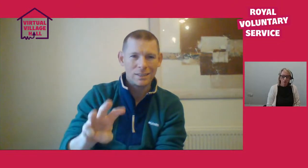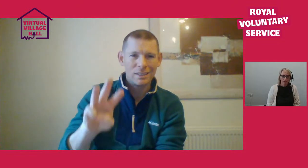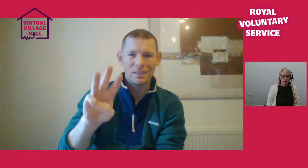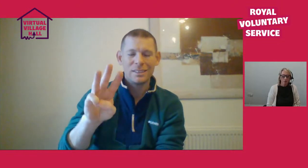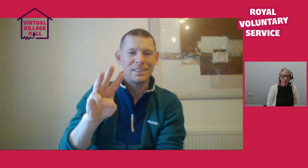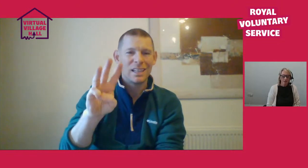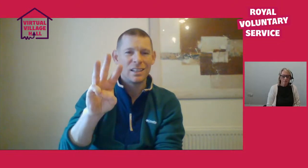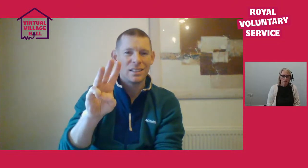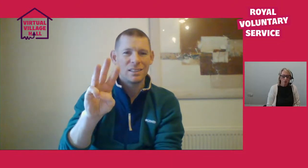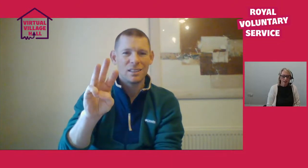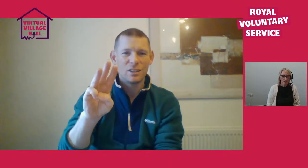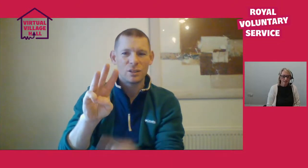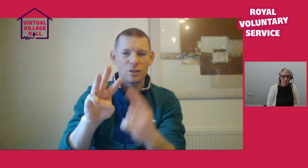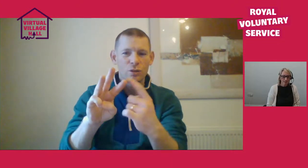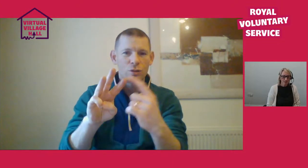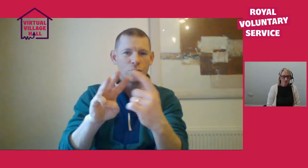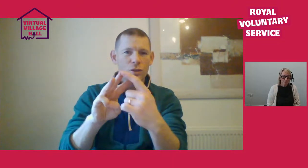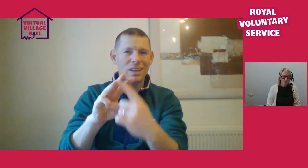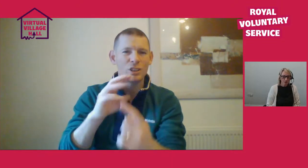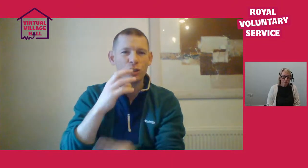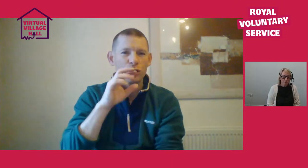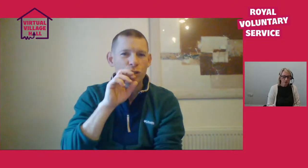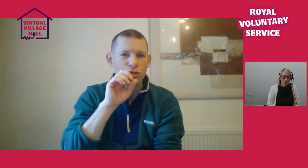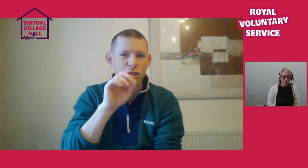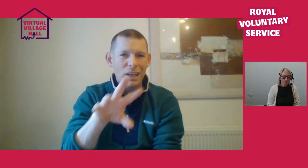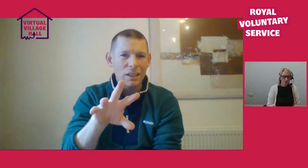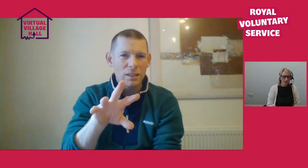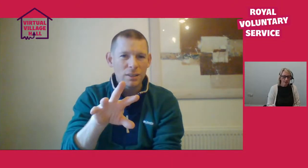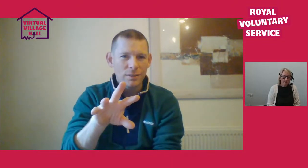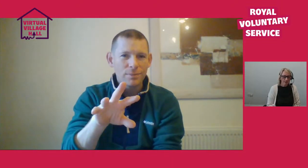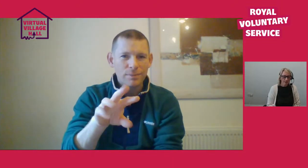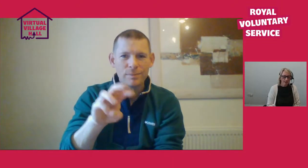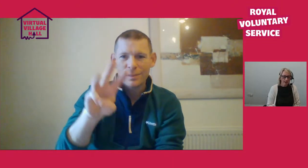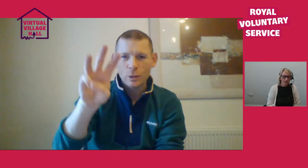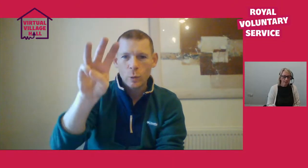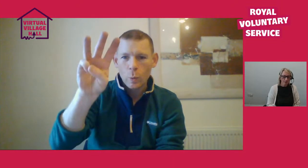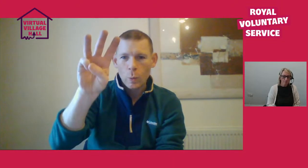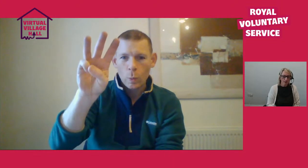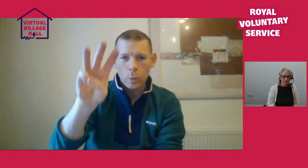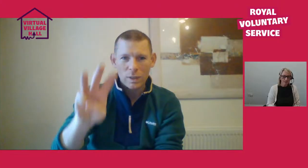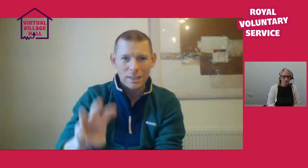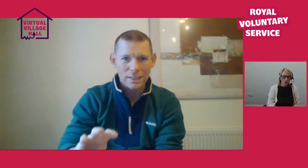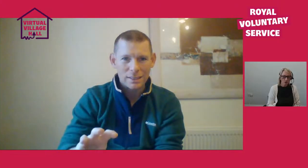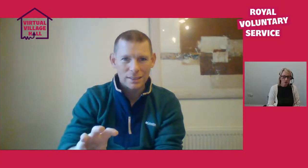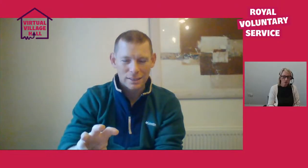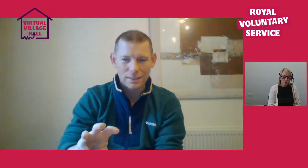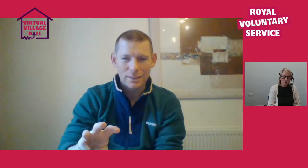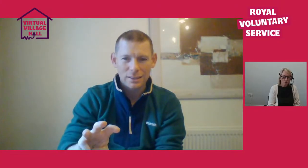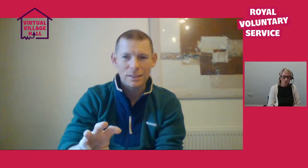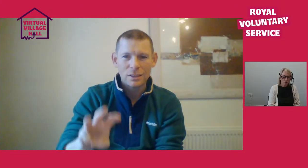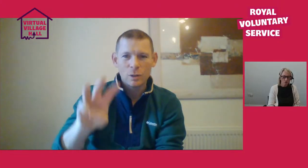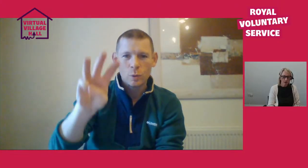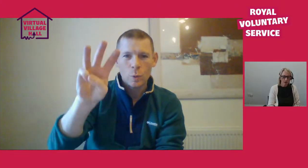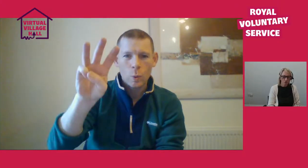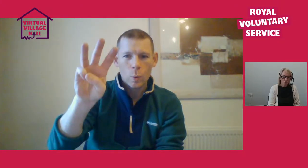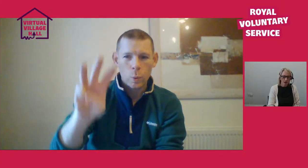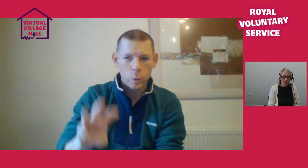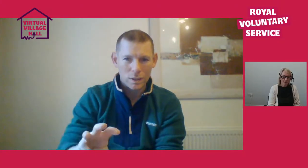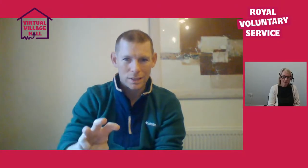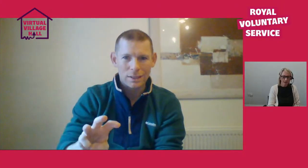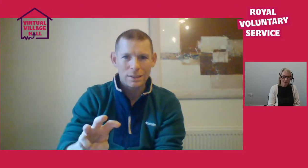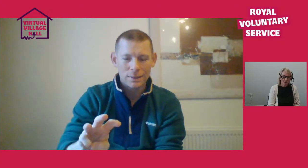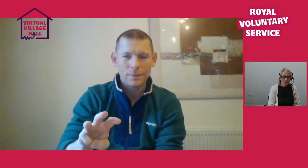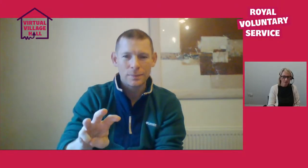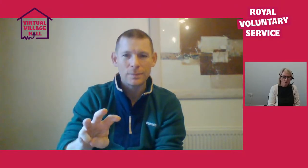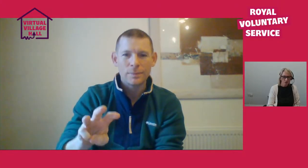So when you think about the sign for Wales, it's the 3 fingers like this. It actually symbolizes the Welsh, on the flag, the